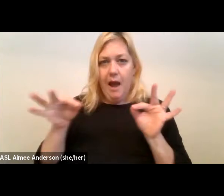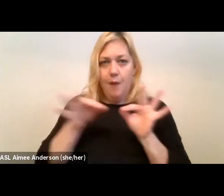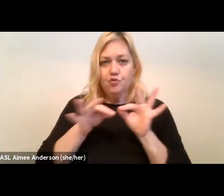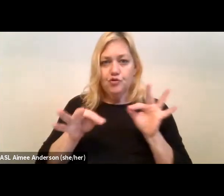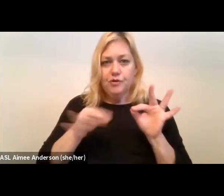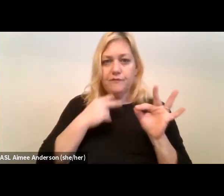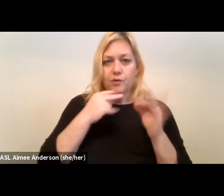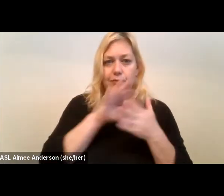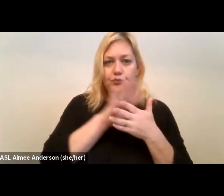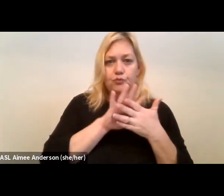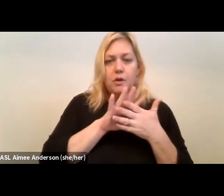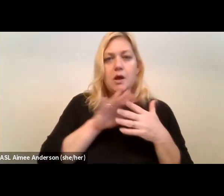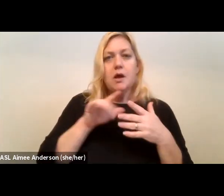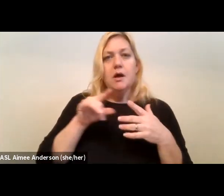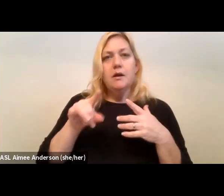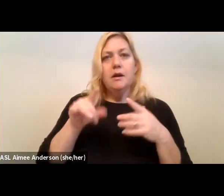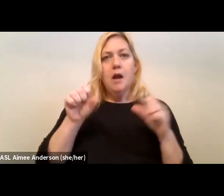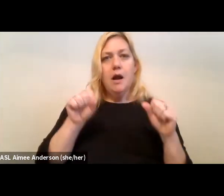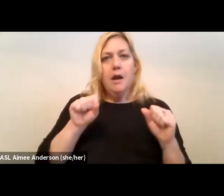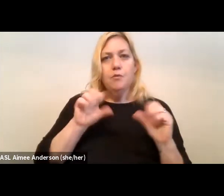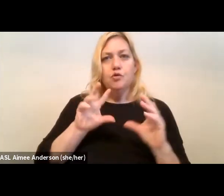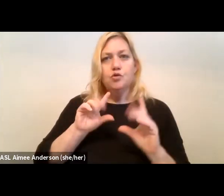We can talk about